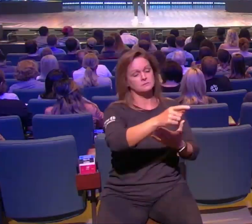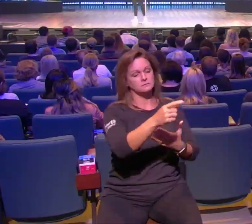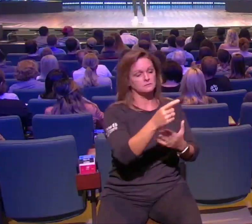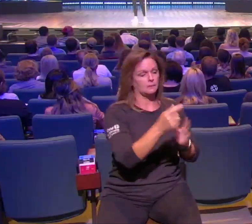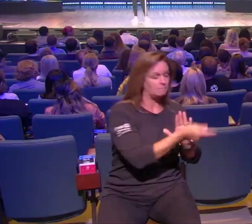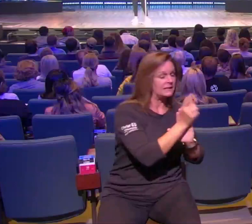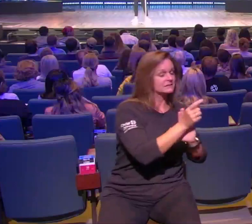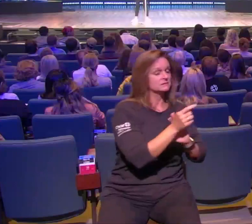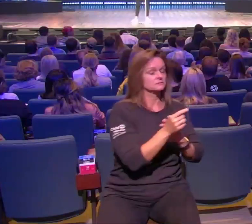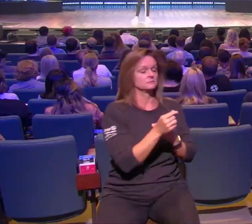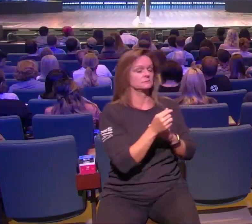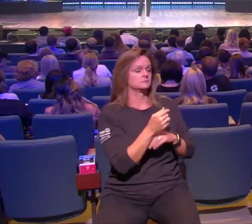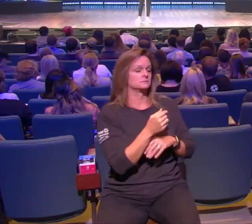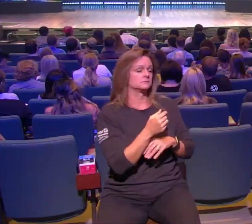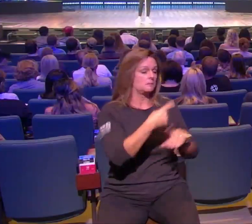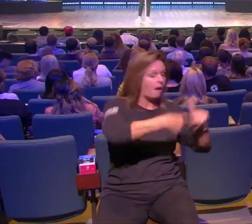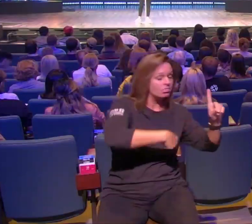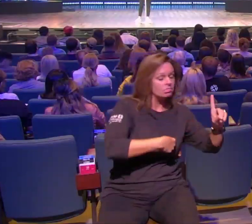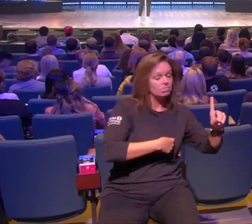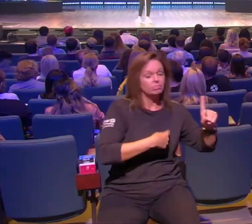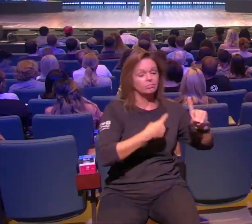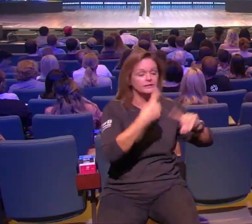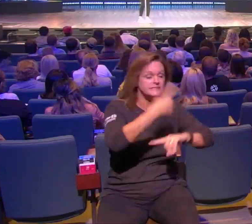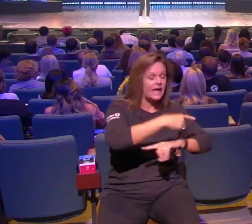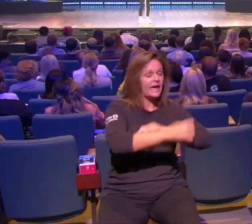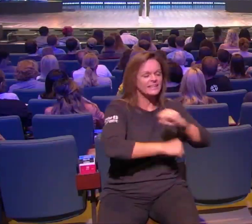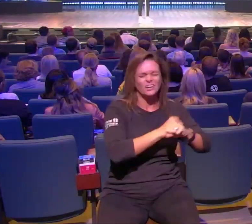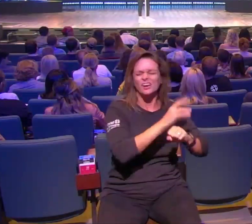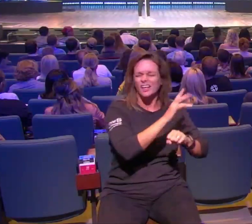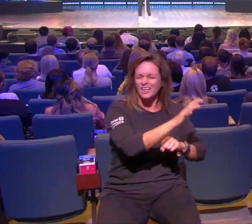But there's another word that actually describes